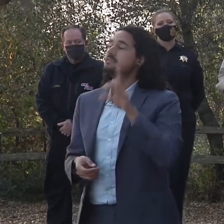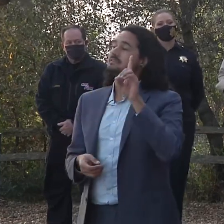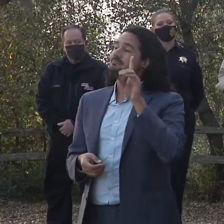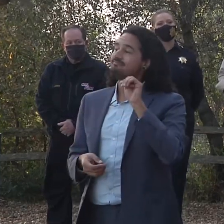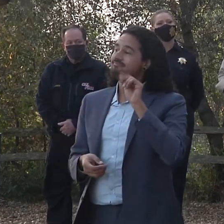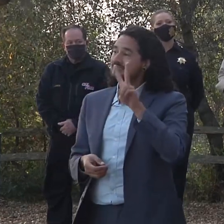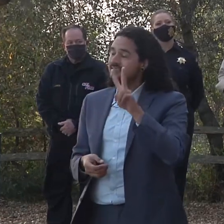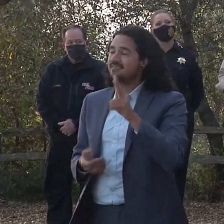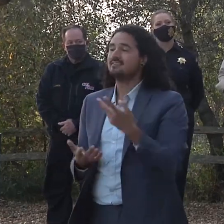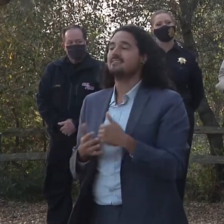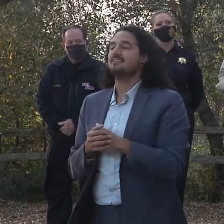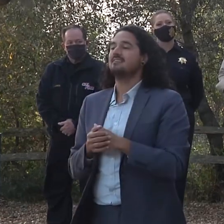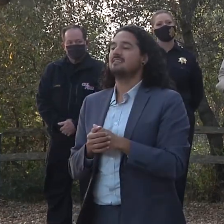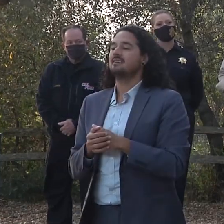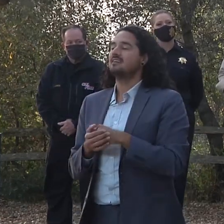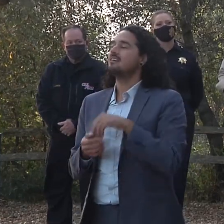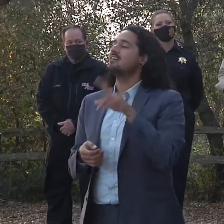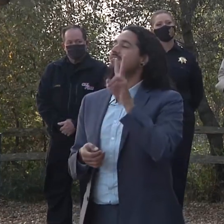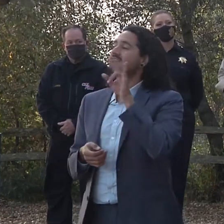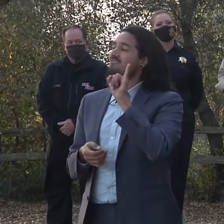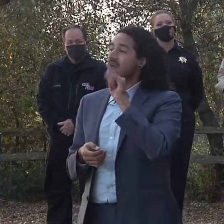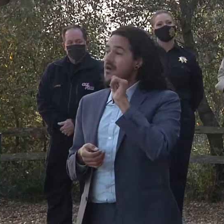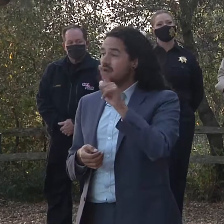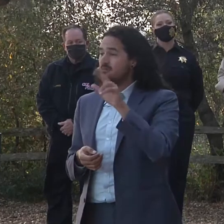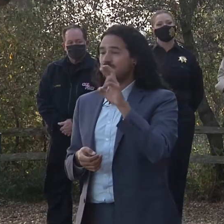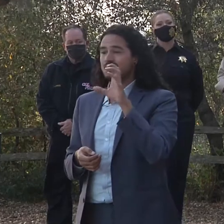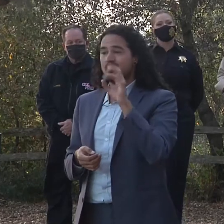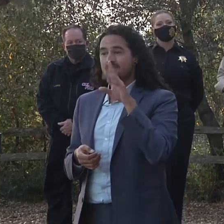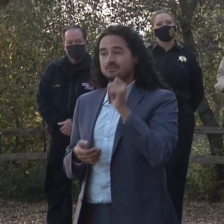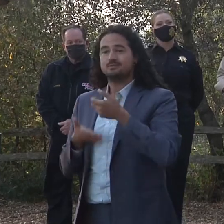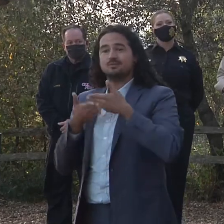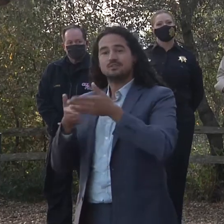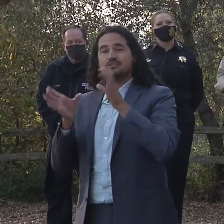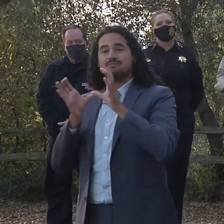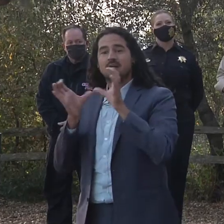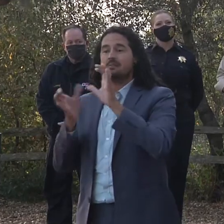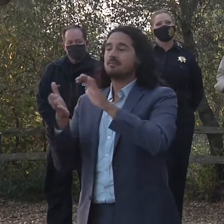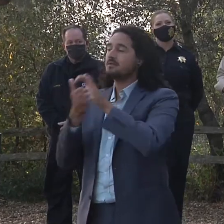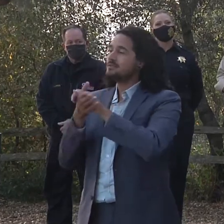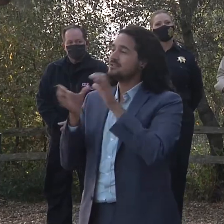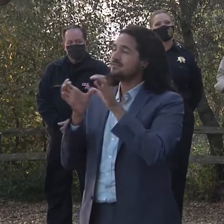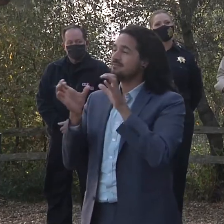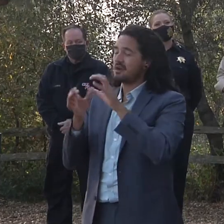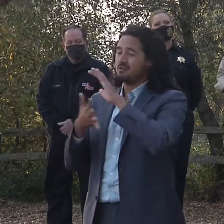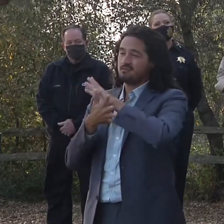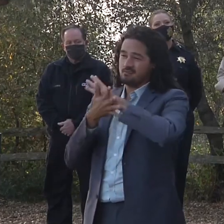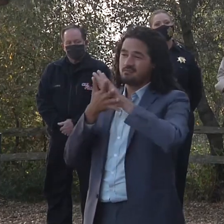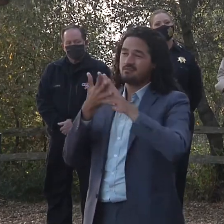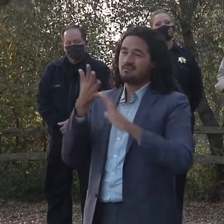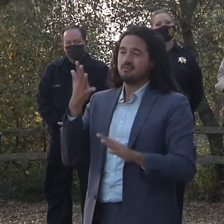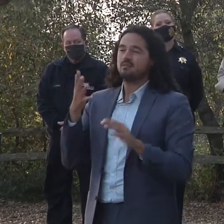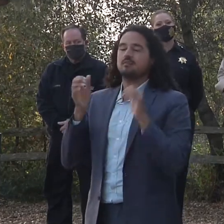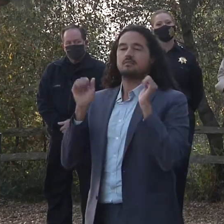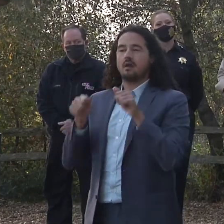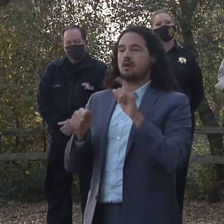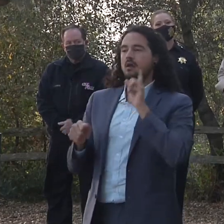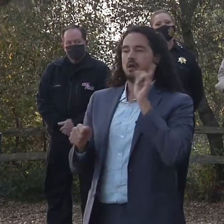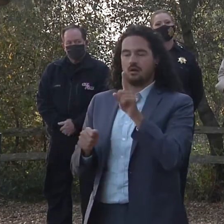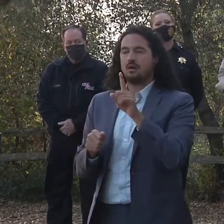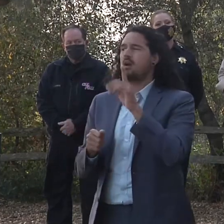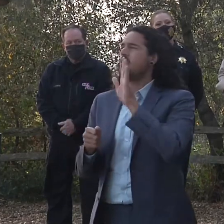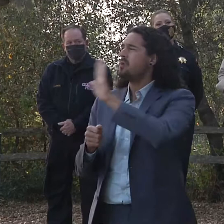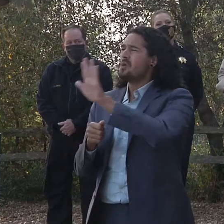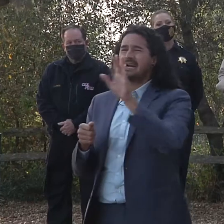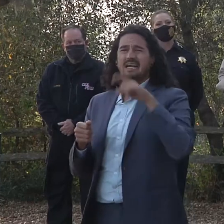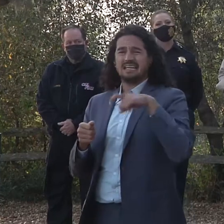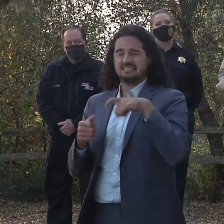bunch of tables set up. You can move from one table to the next and hopefully knock off a lot of your needs. I also want to point out that we have set up a lot of these